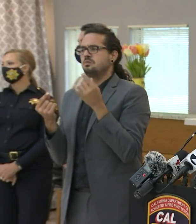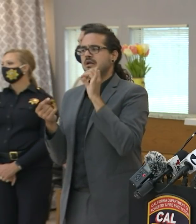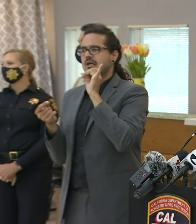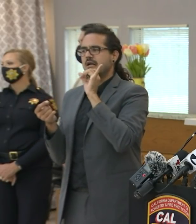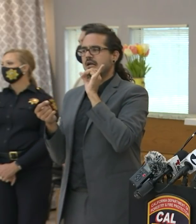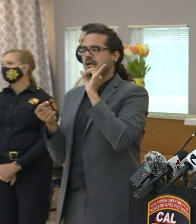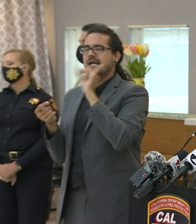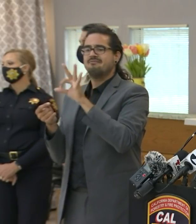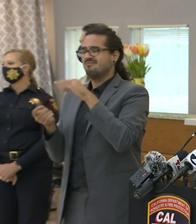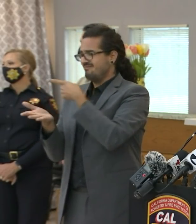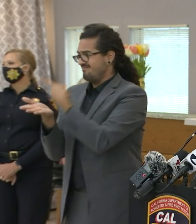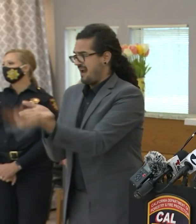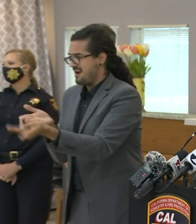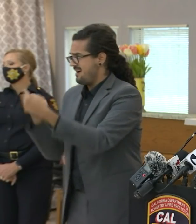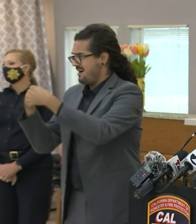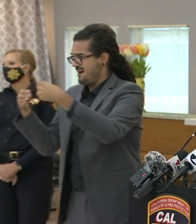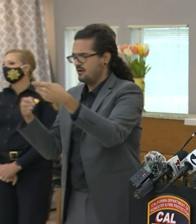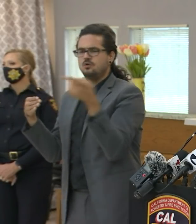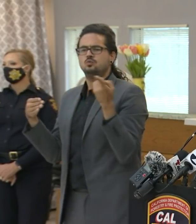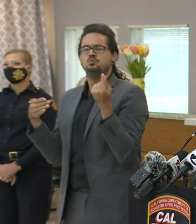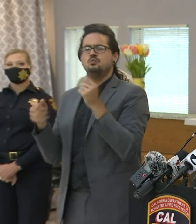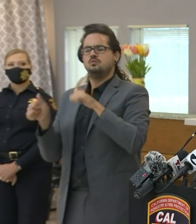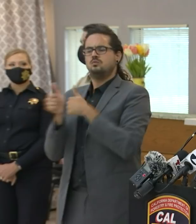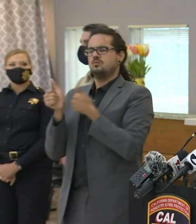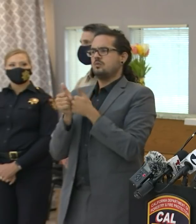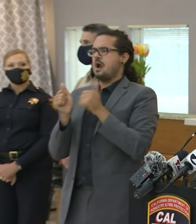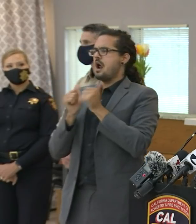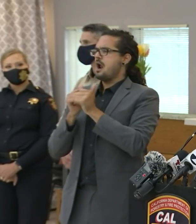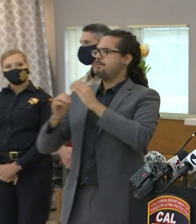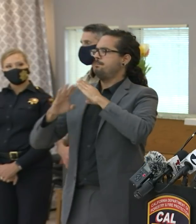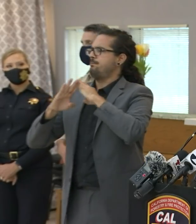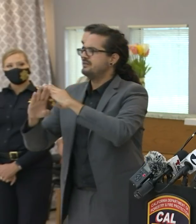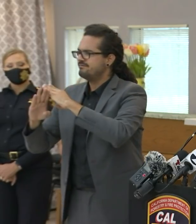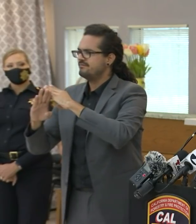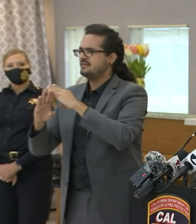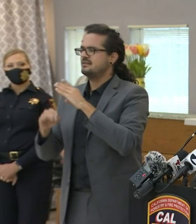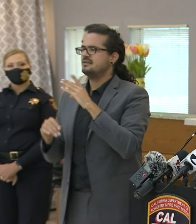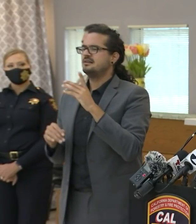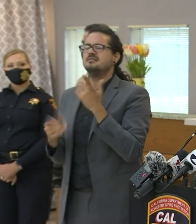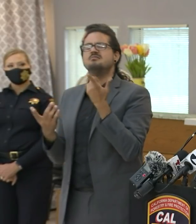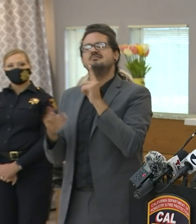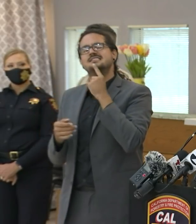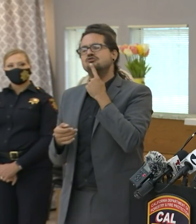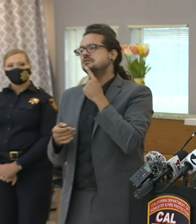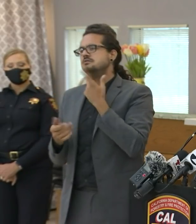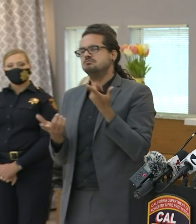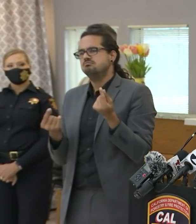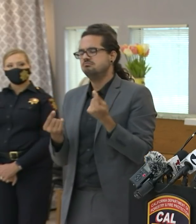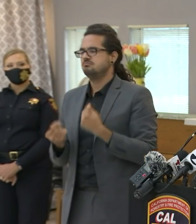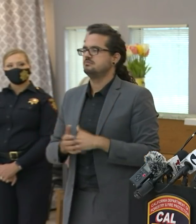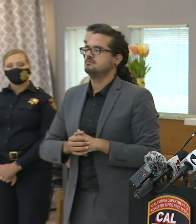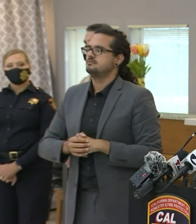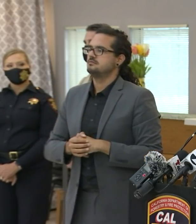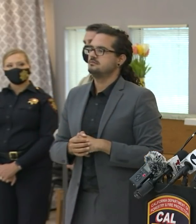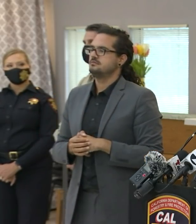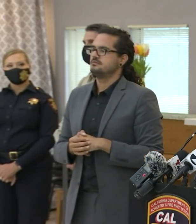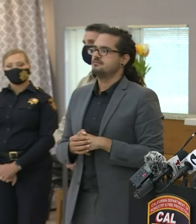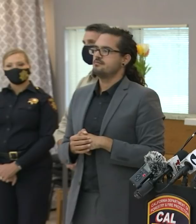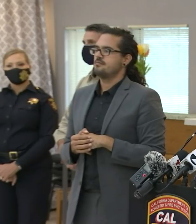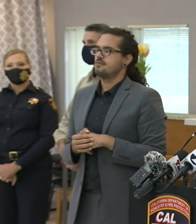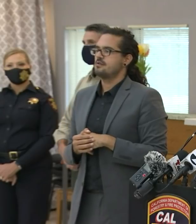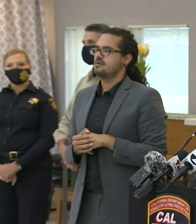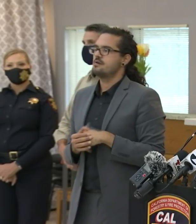is realistic? What do people expect and prepare for? Well, probably where that story came from is the conditions that we had